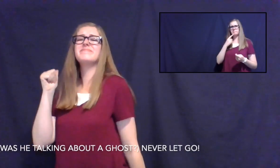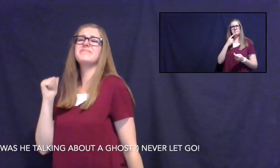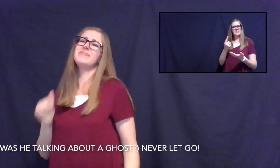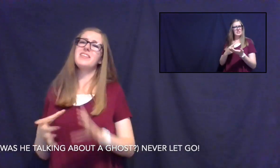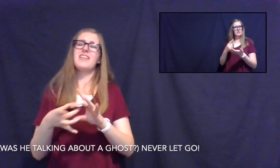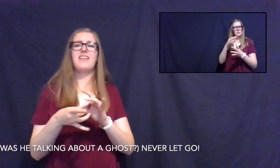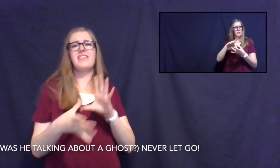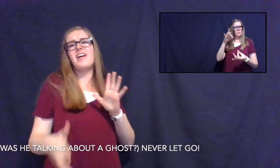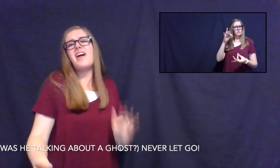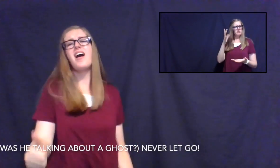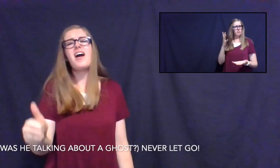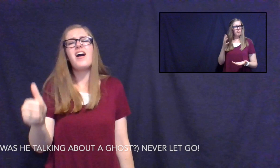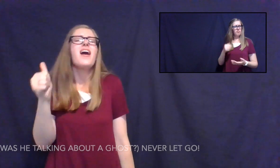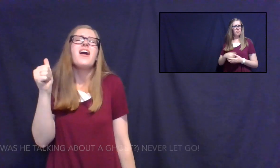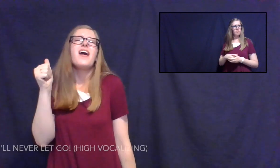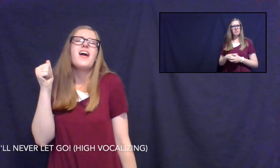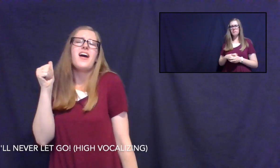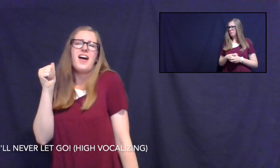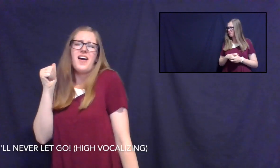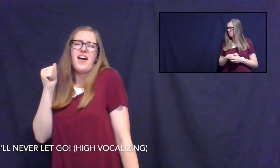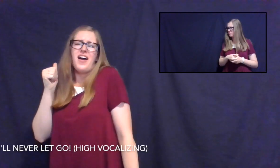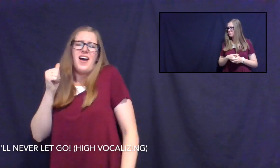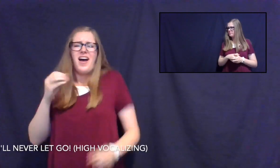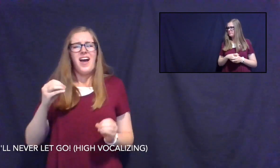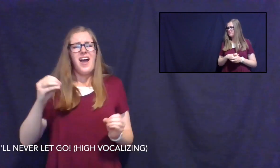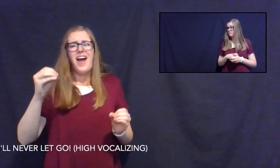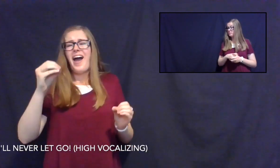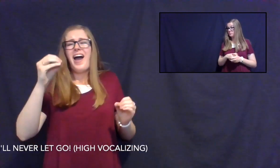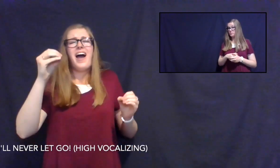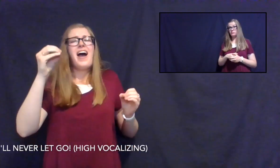go I'll never let go